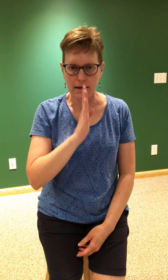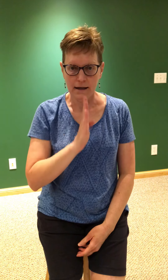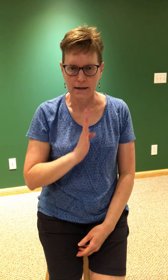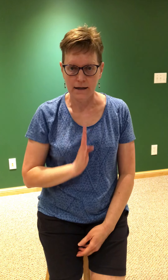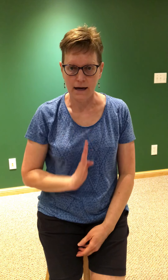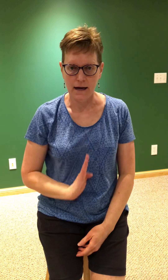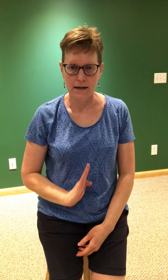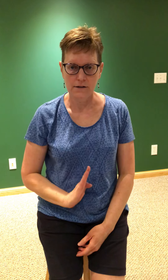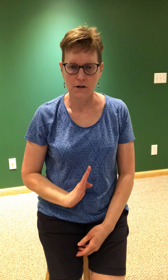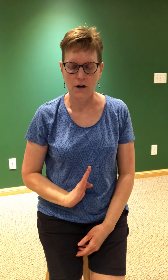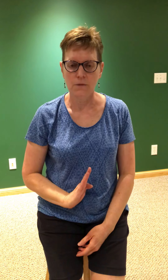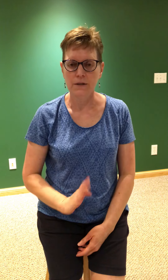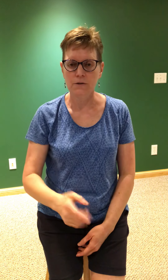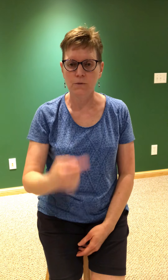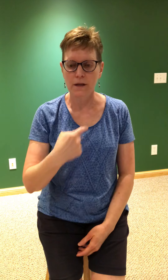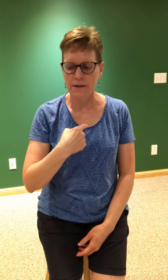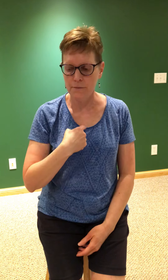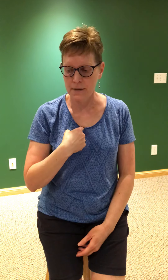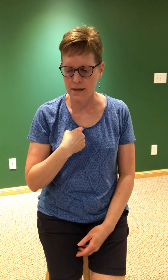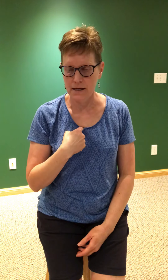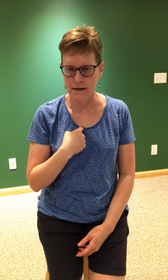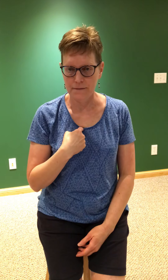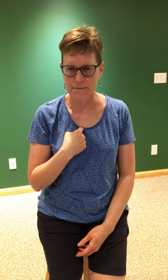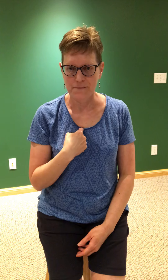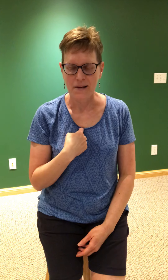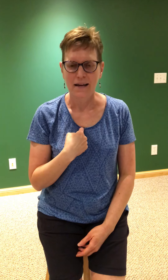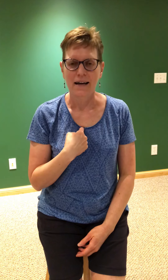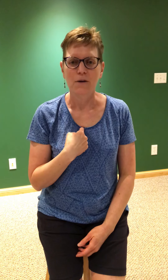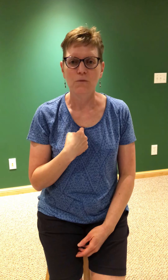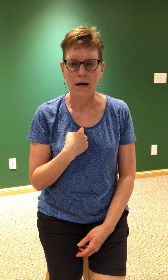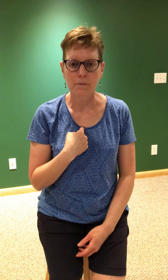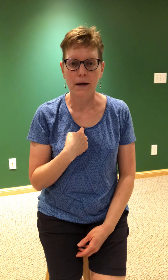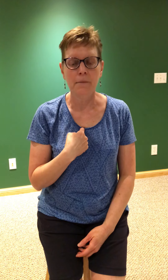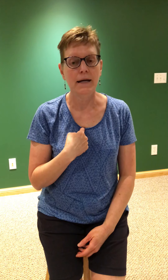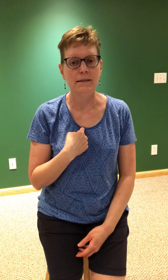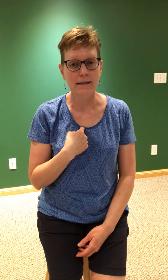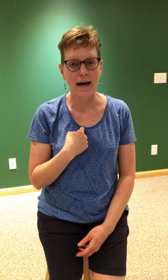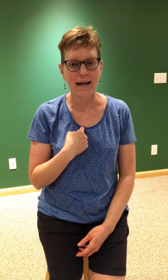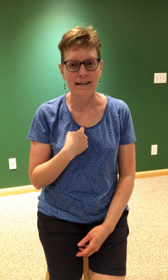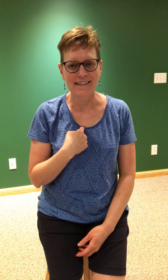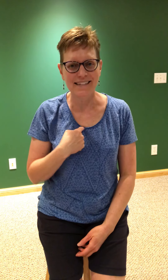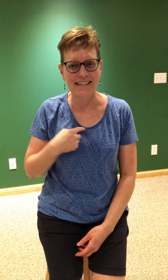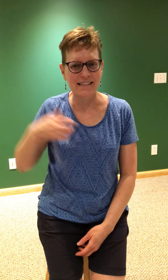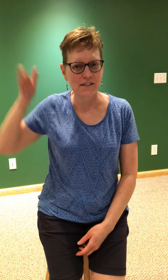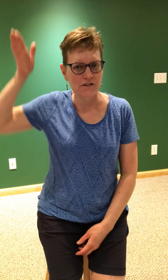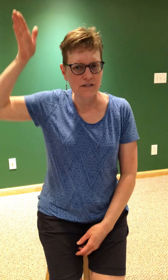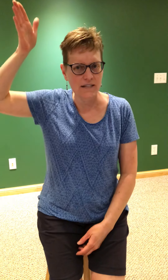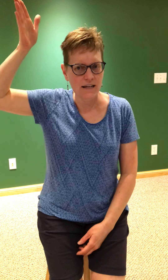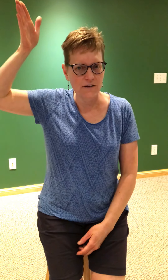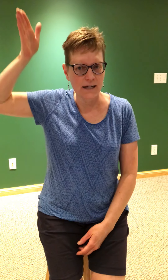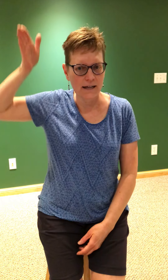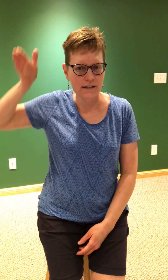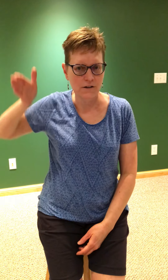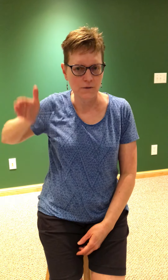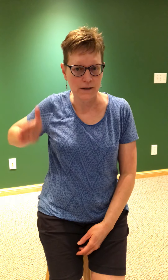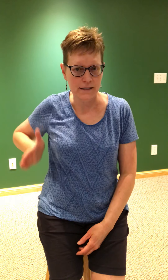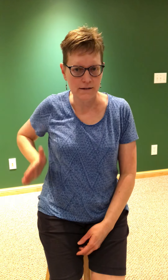Again, God's always with me, right by my side. That's easy. You just take your hand and go right down the